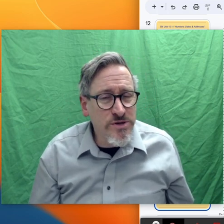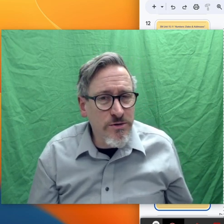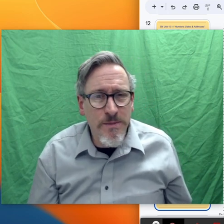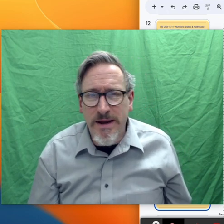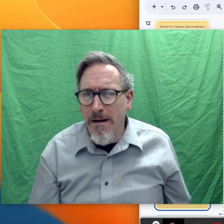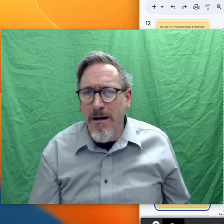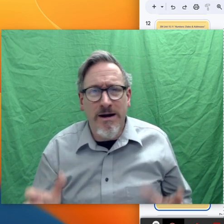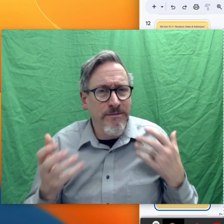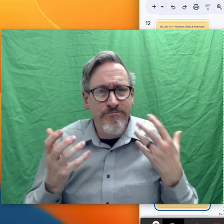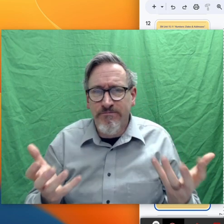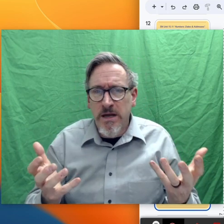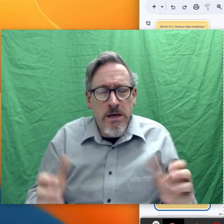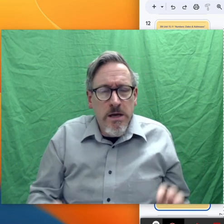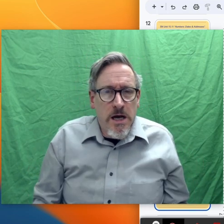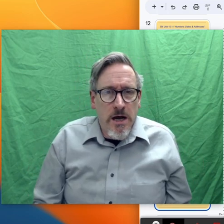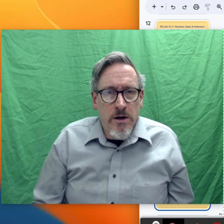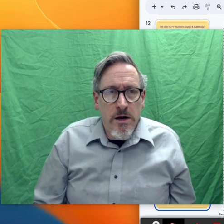Numbers are a bit odd.